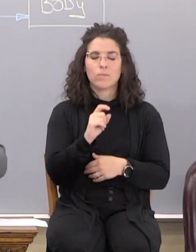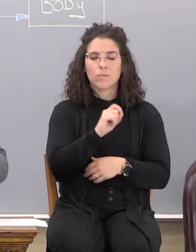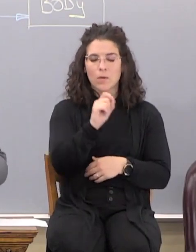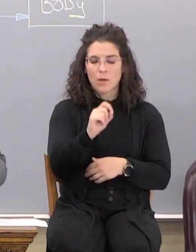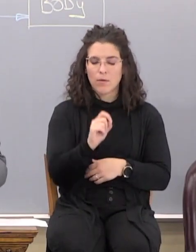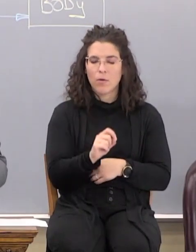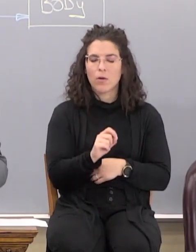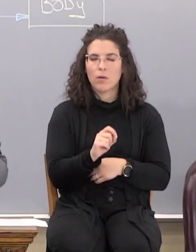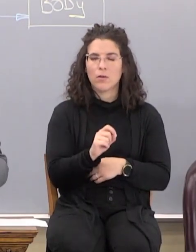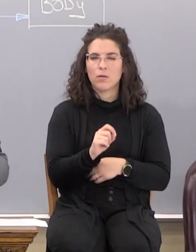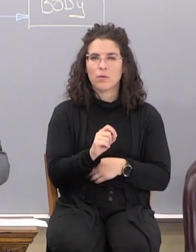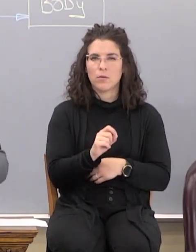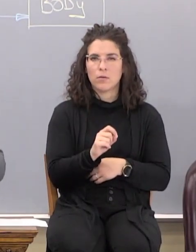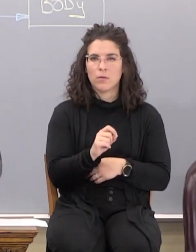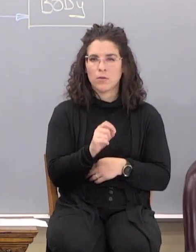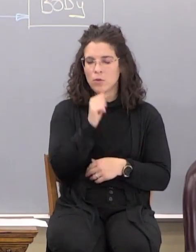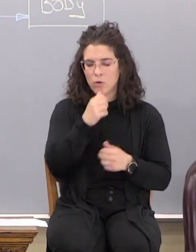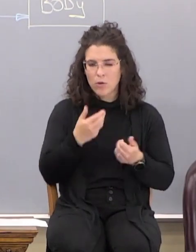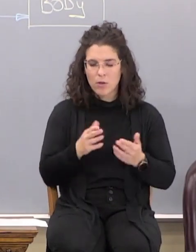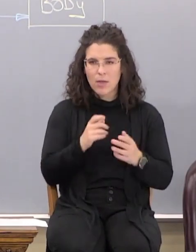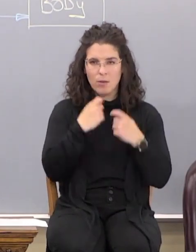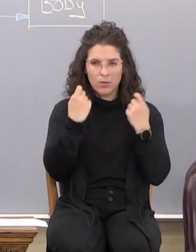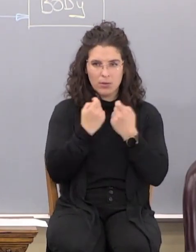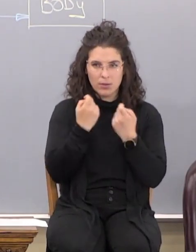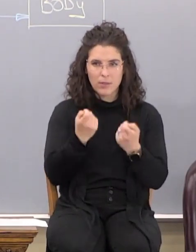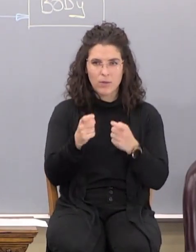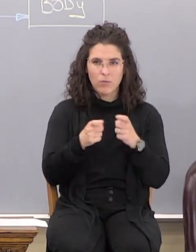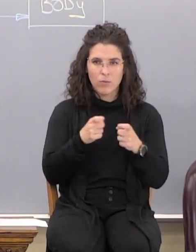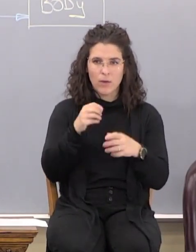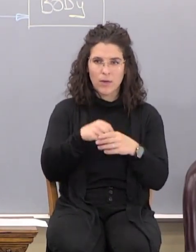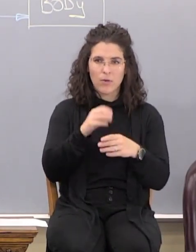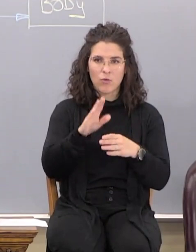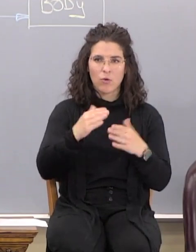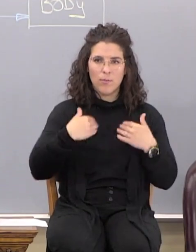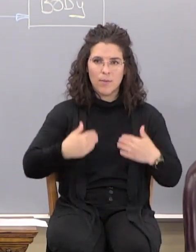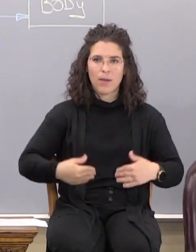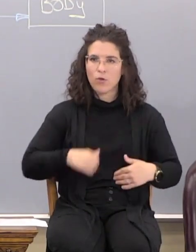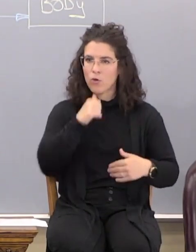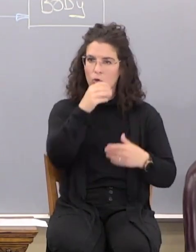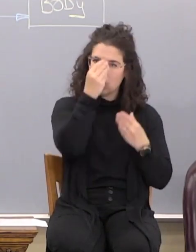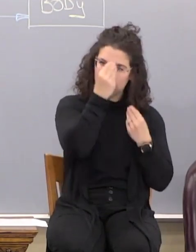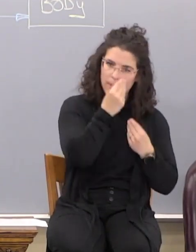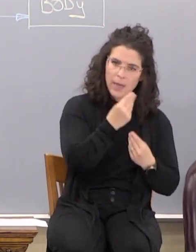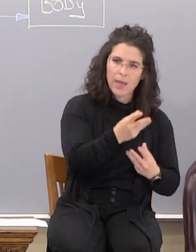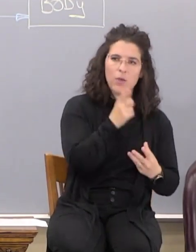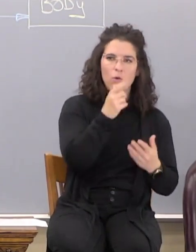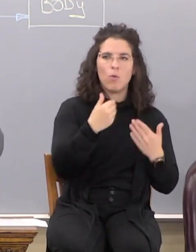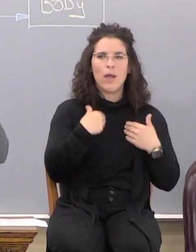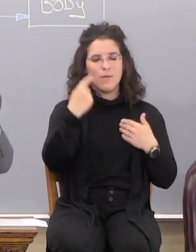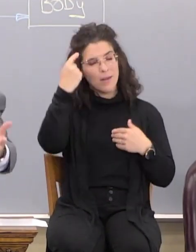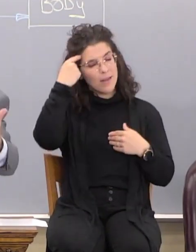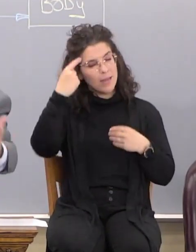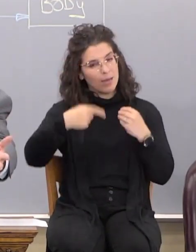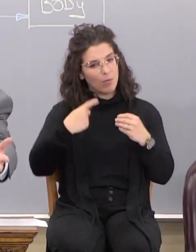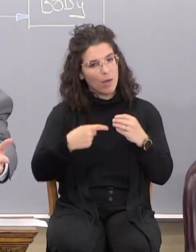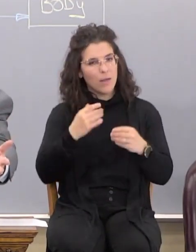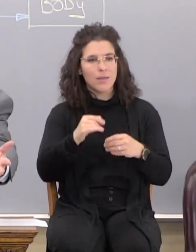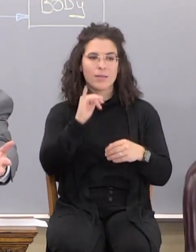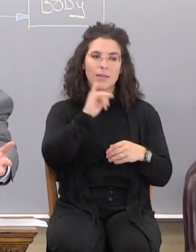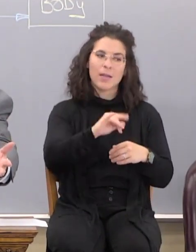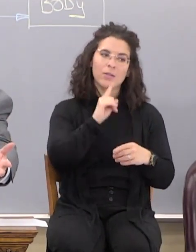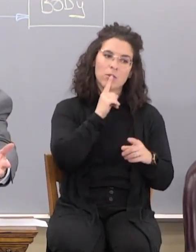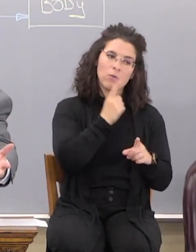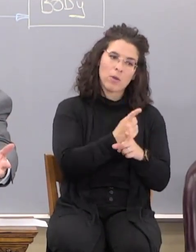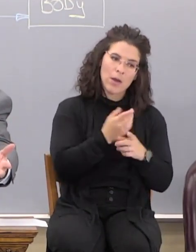therefore, you don't let sin run reign in your mortal body. You don't obey. You don't have a thinking process that says that's the right way to